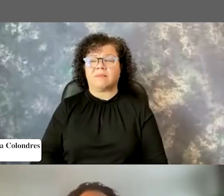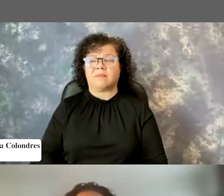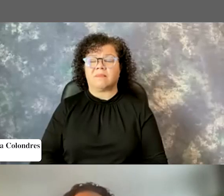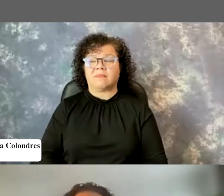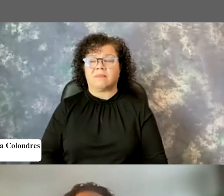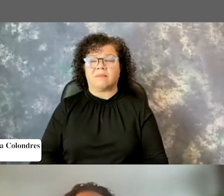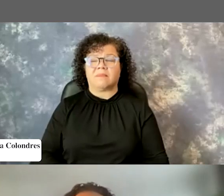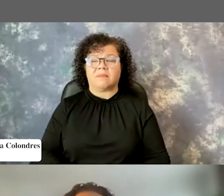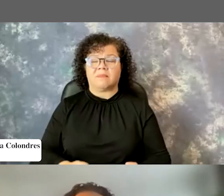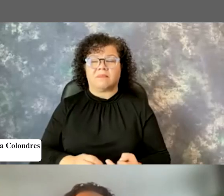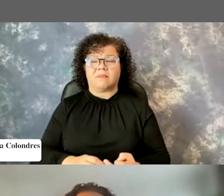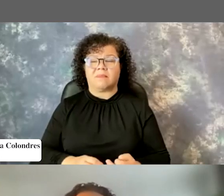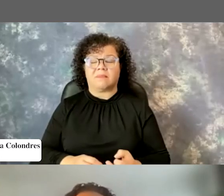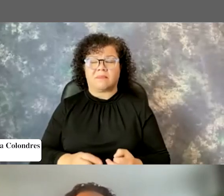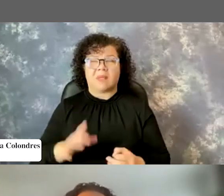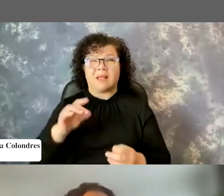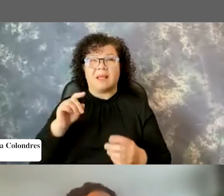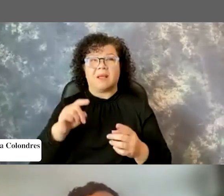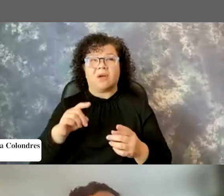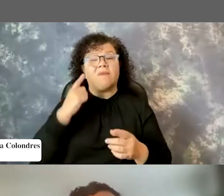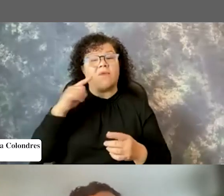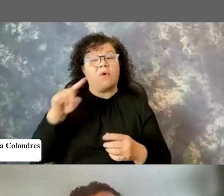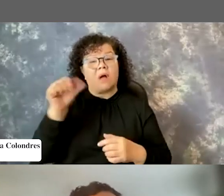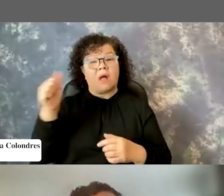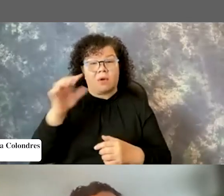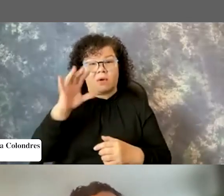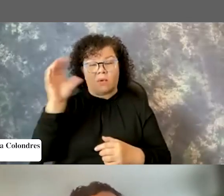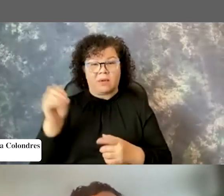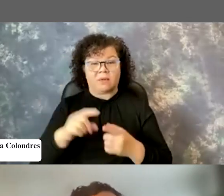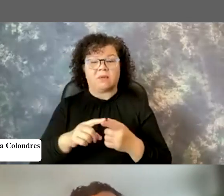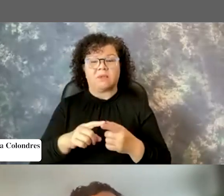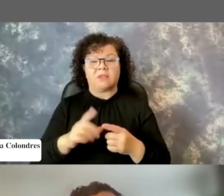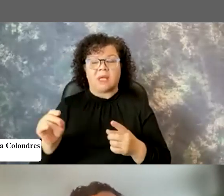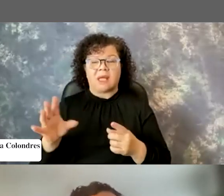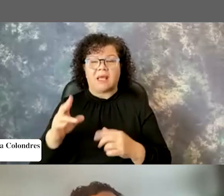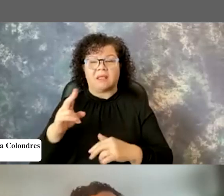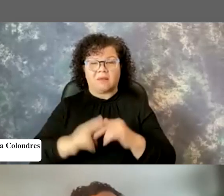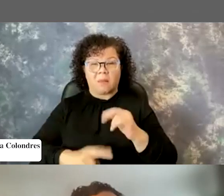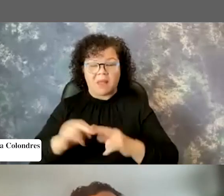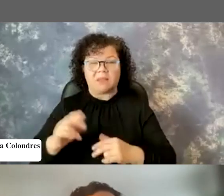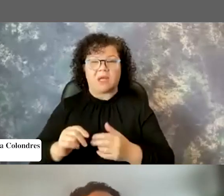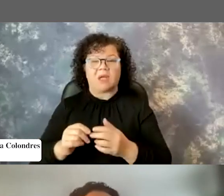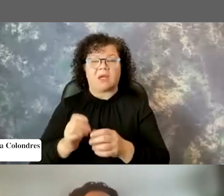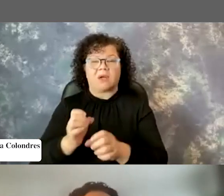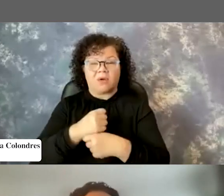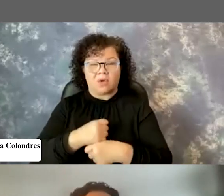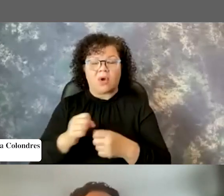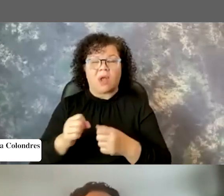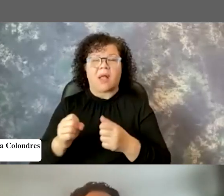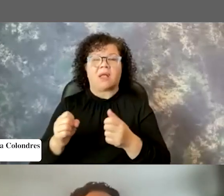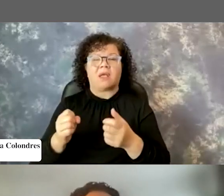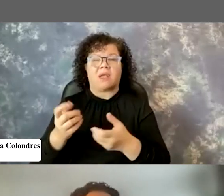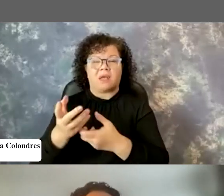it's forming and building and nurturing relationships, first with Indigenous leaders